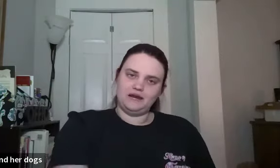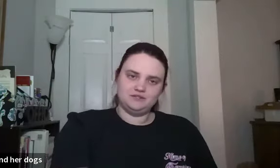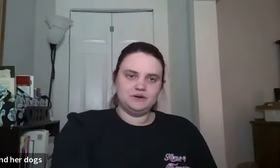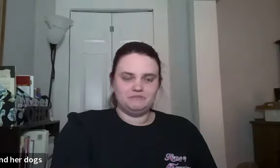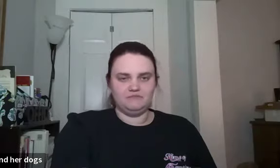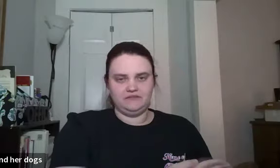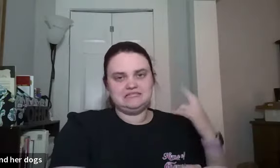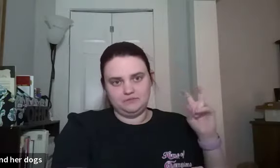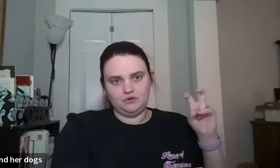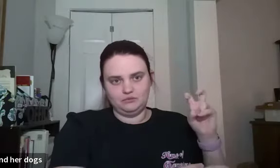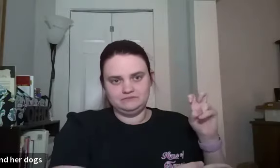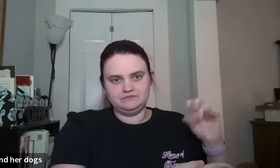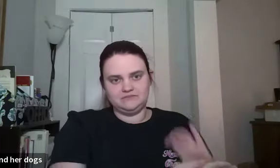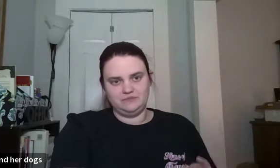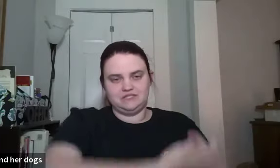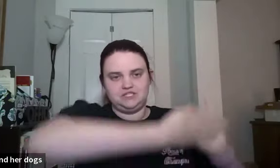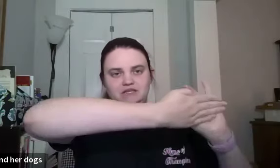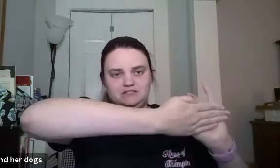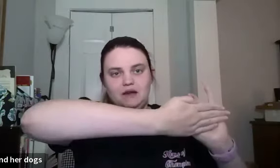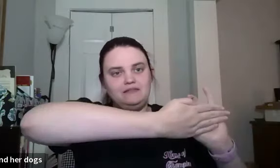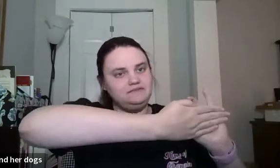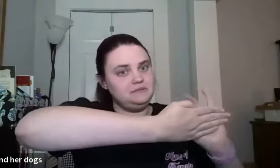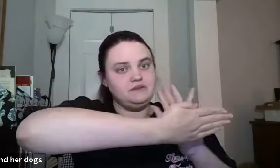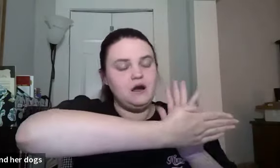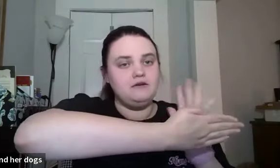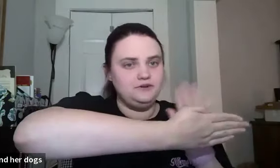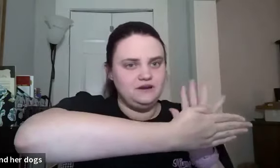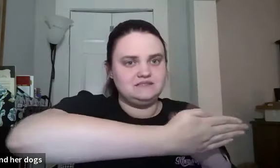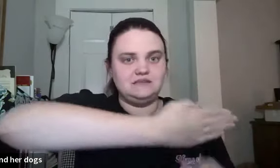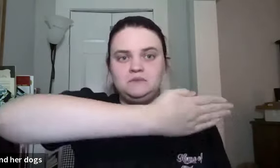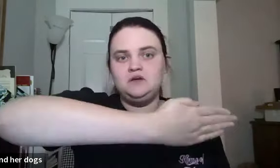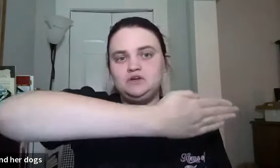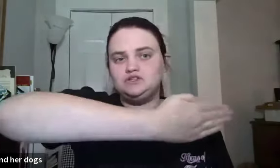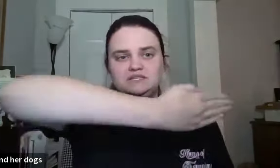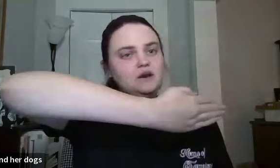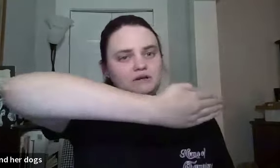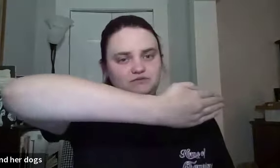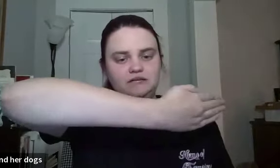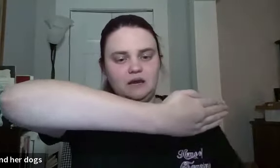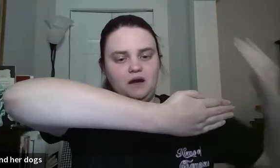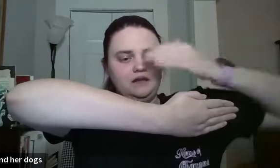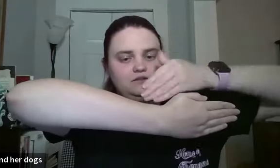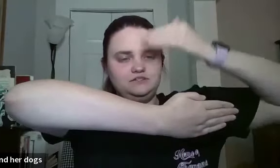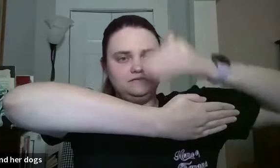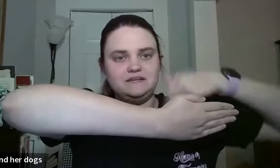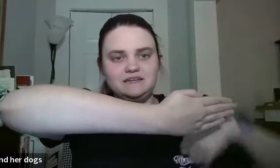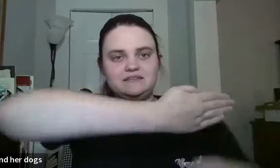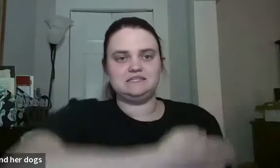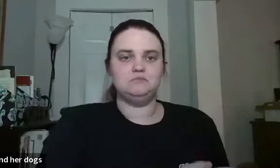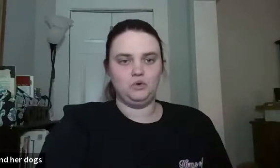do it in like the typical position. So I lift it up a little higher for you guys to see. So it's not always really up high and close to your face like this. It's more